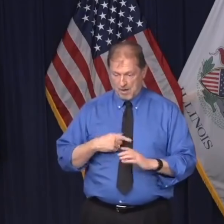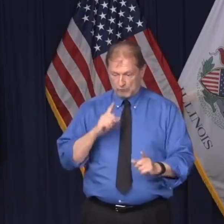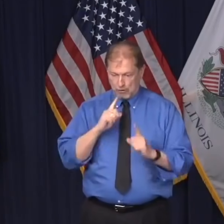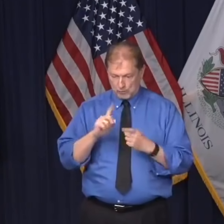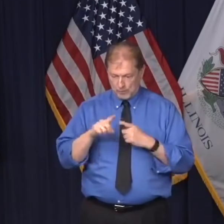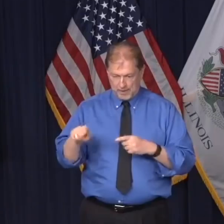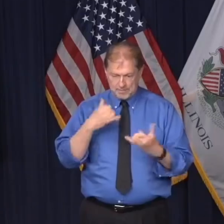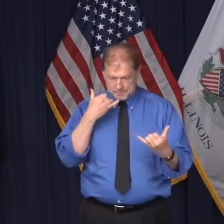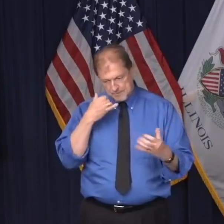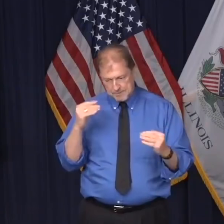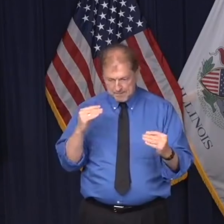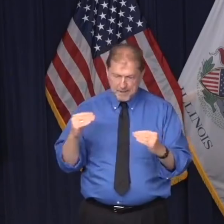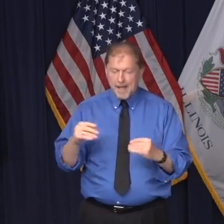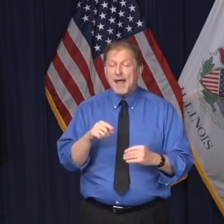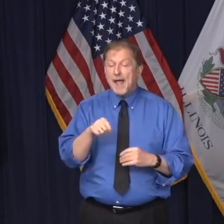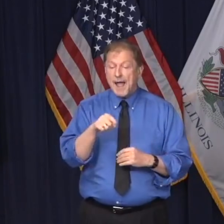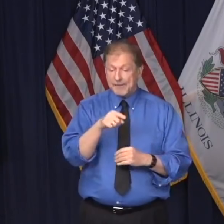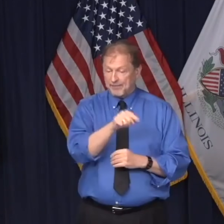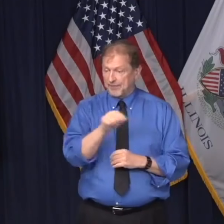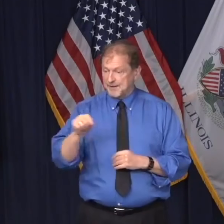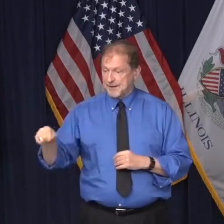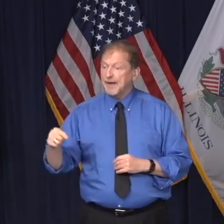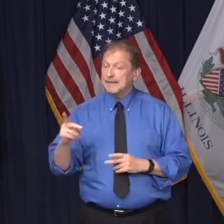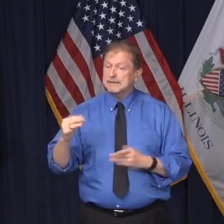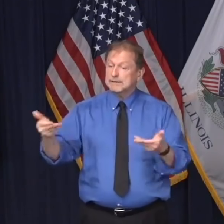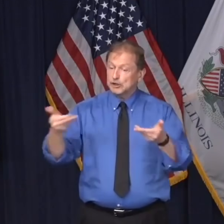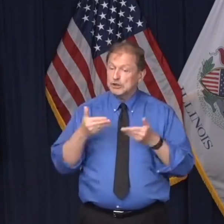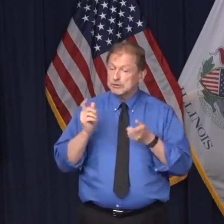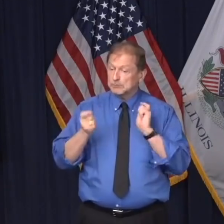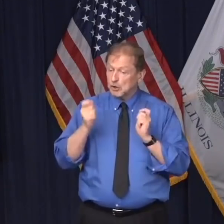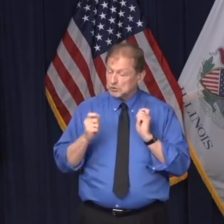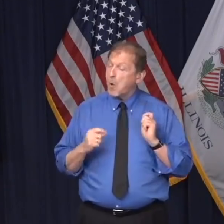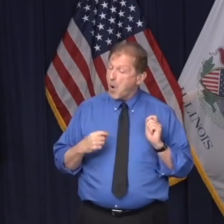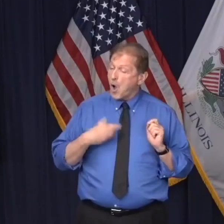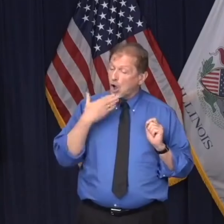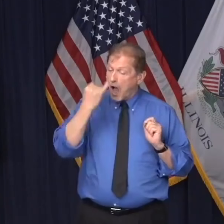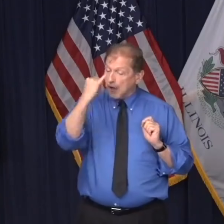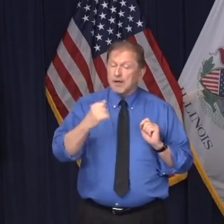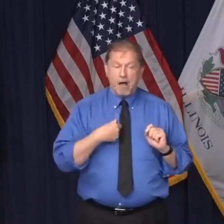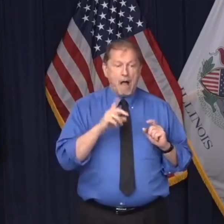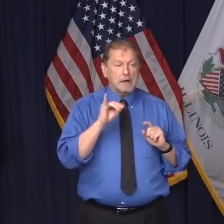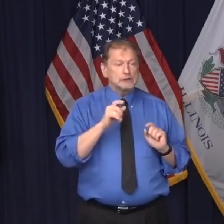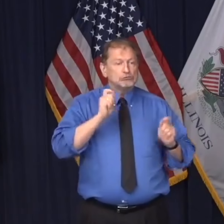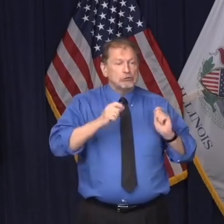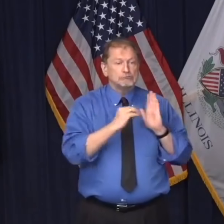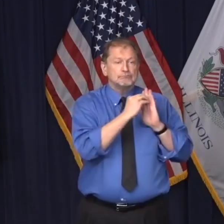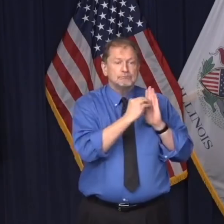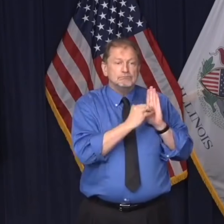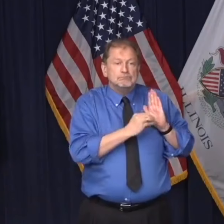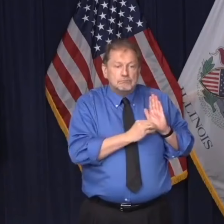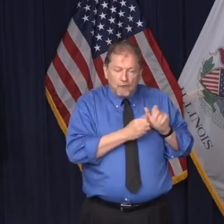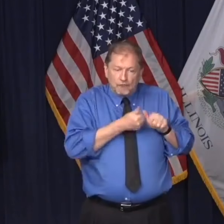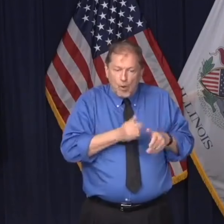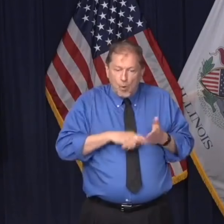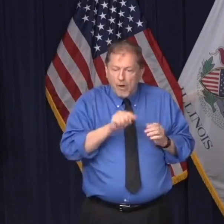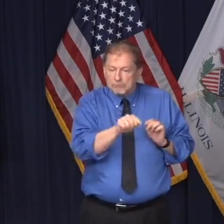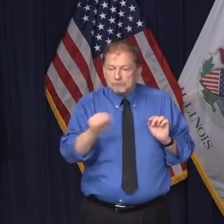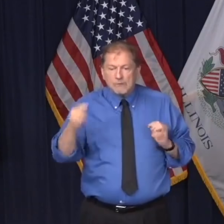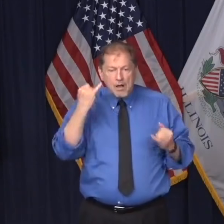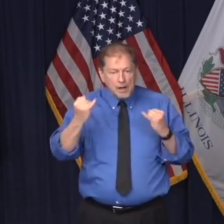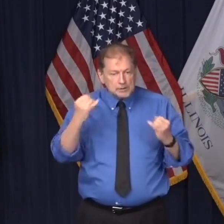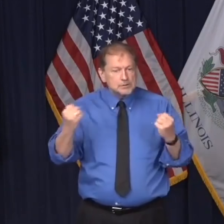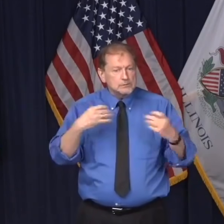ones who suggested some of the changes that we put into the May 1 executive order. And certainly